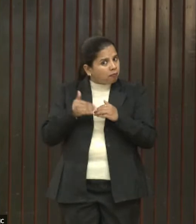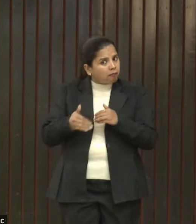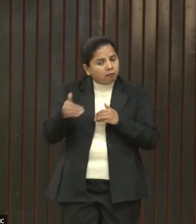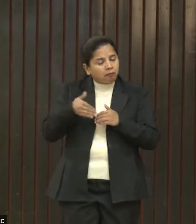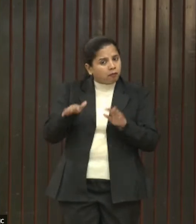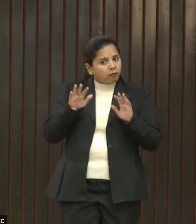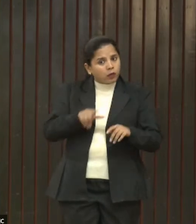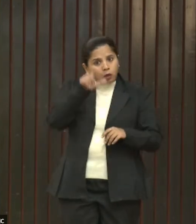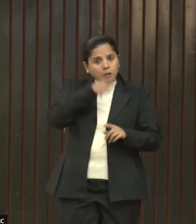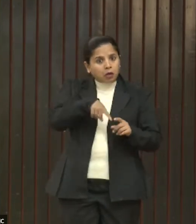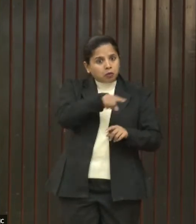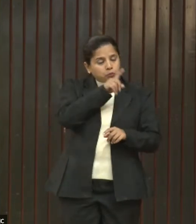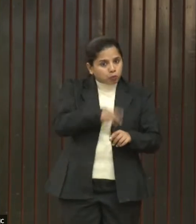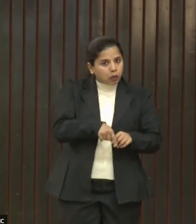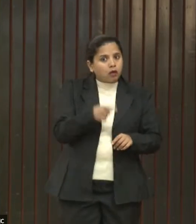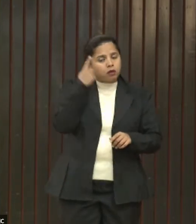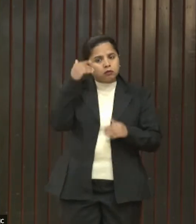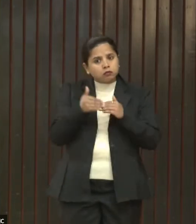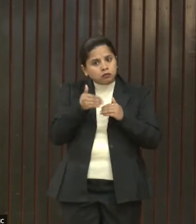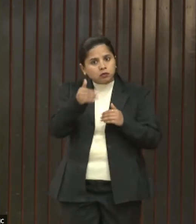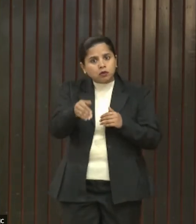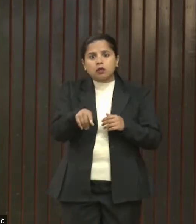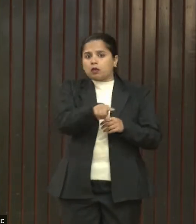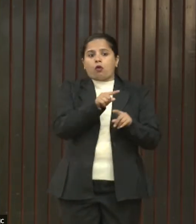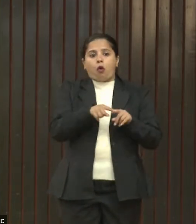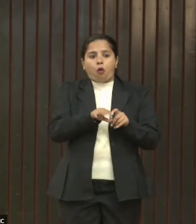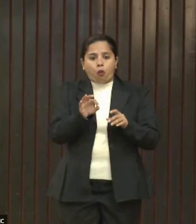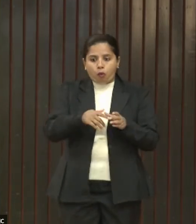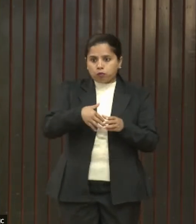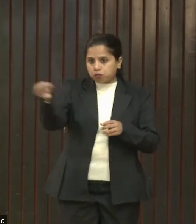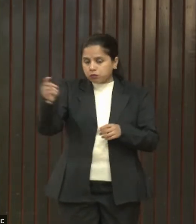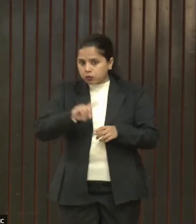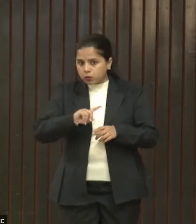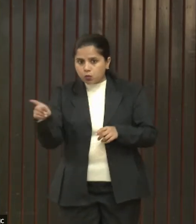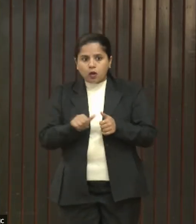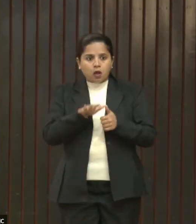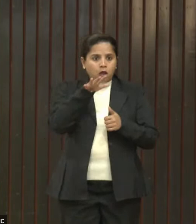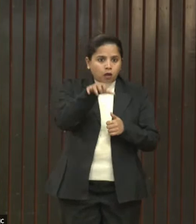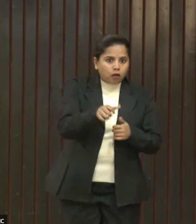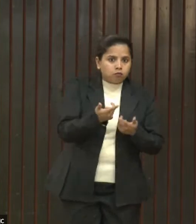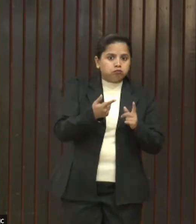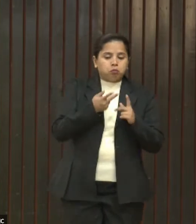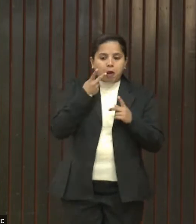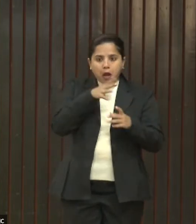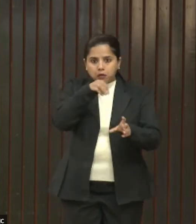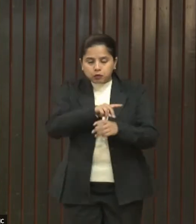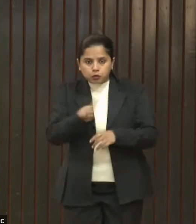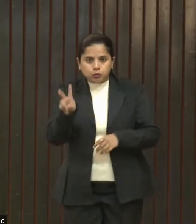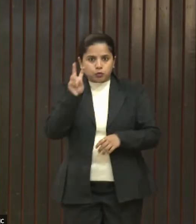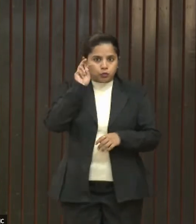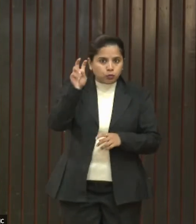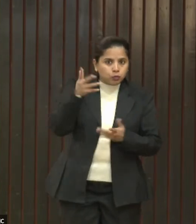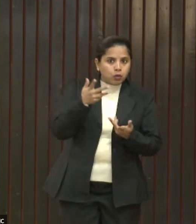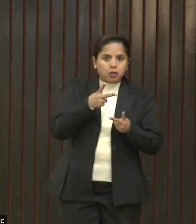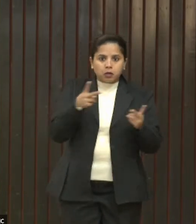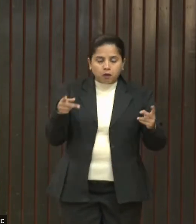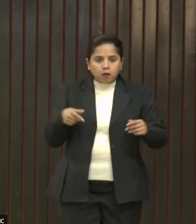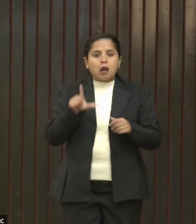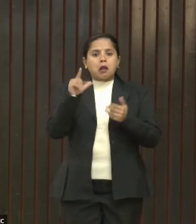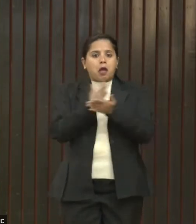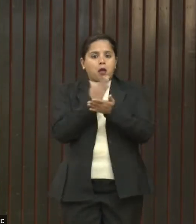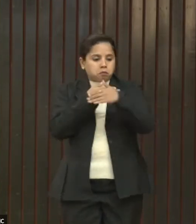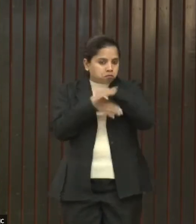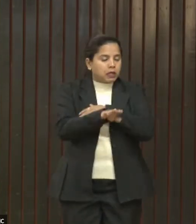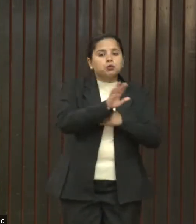such persons from standing for elected office or from accessing public transport or entering a public library.